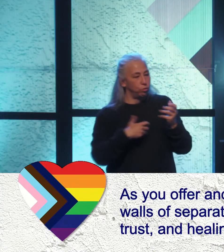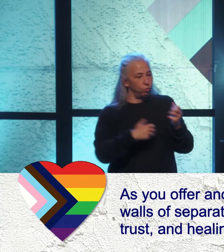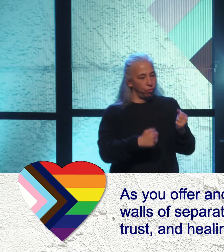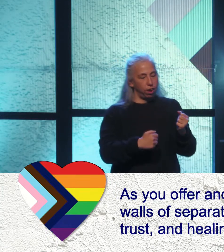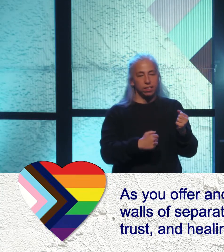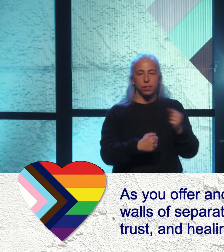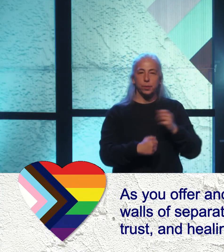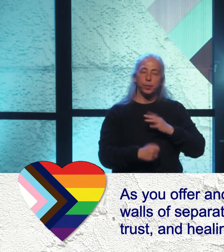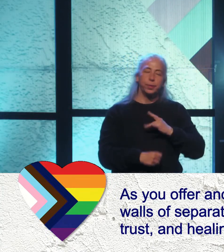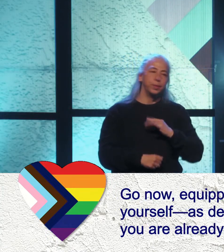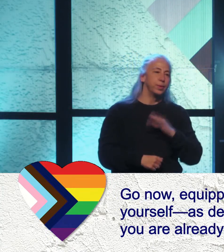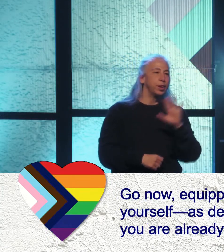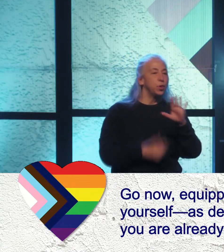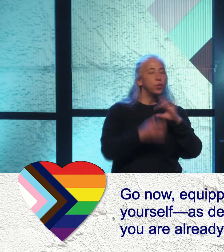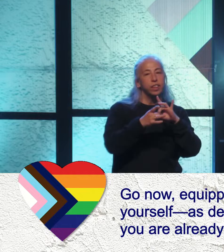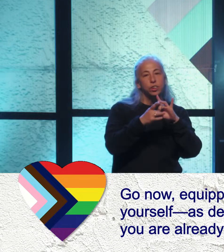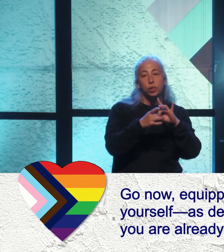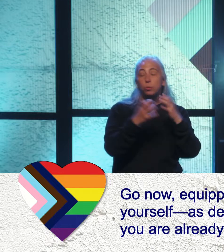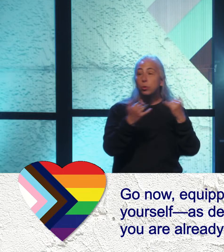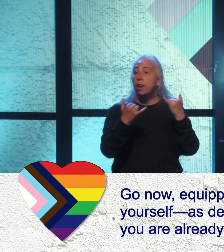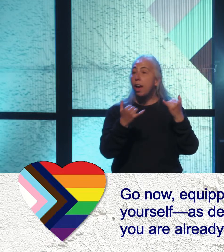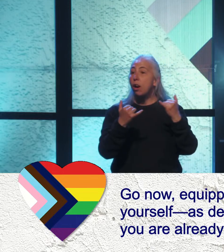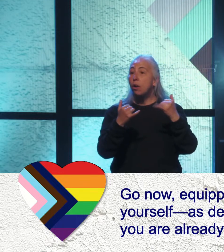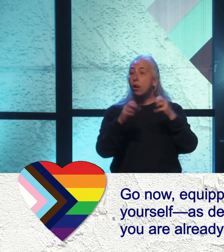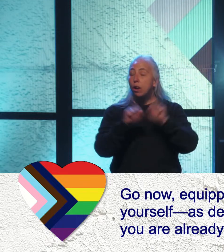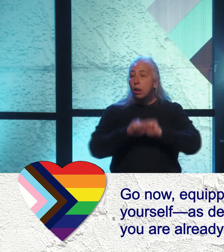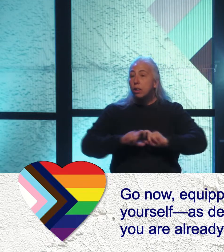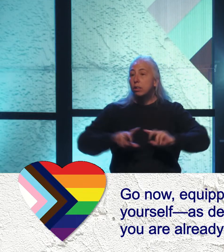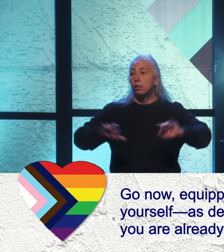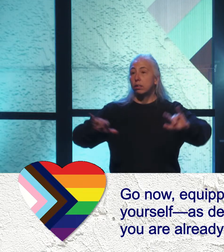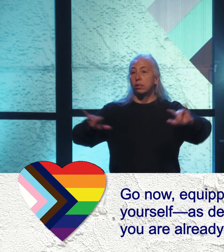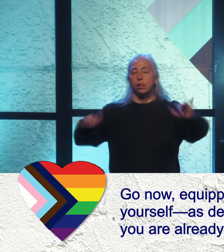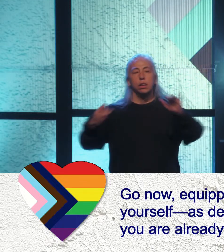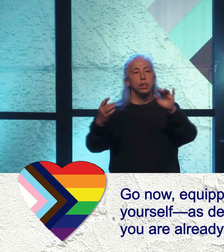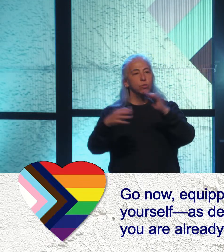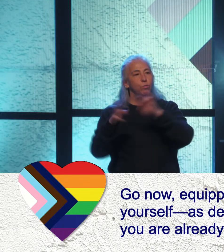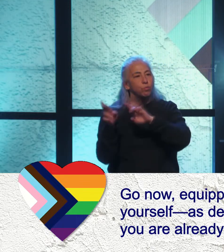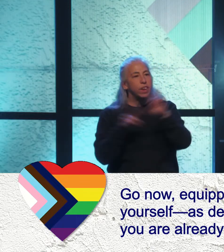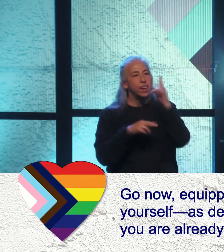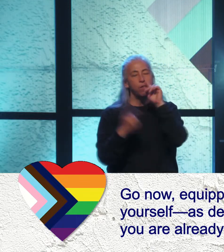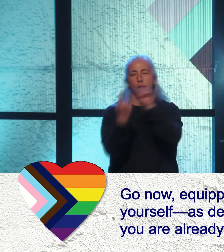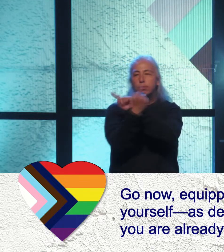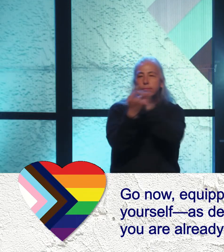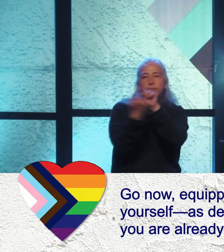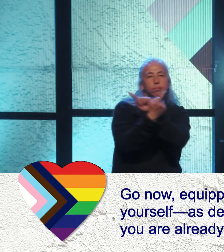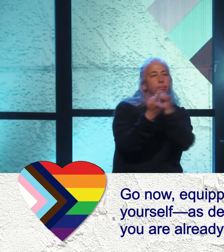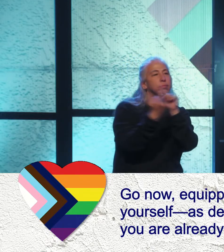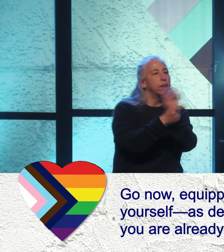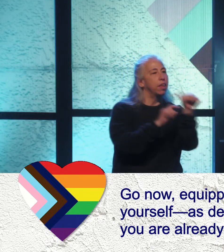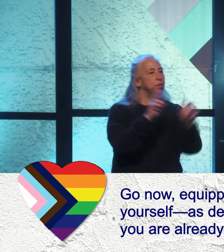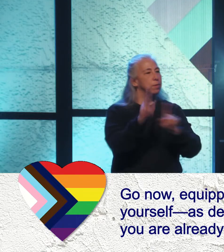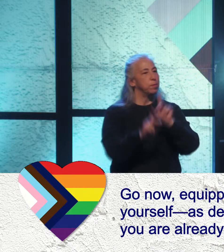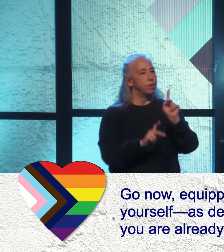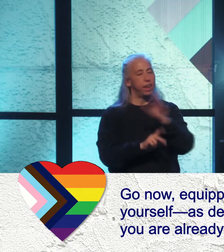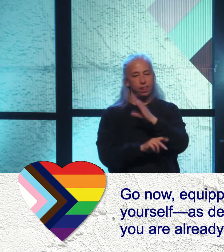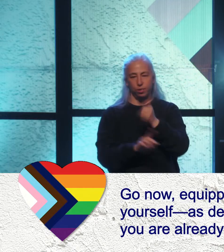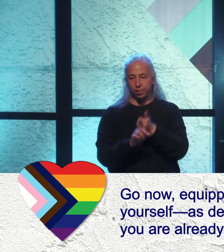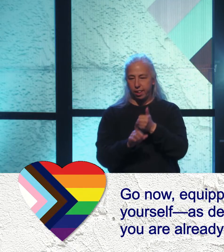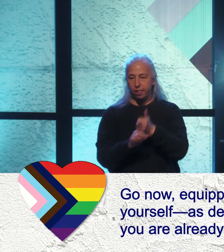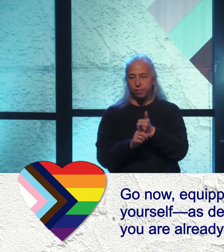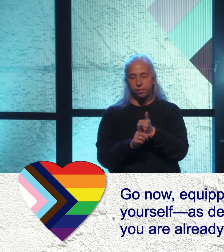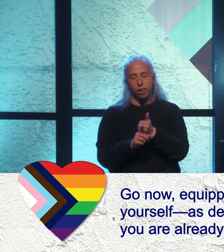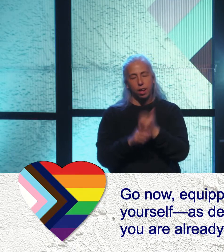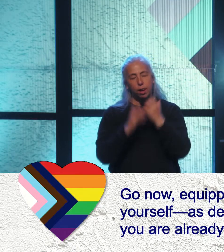your relationships. So go now, equipped to see others and yourself as deeply and compassionately